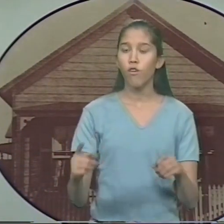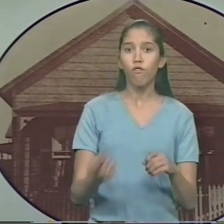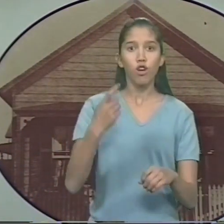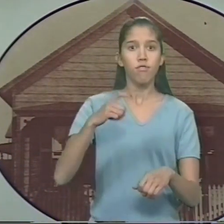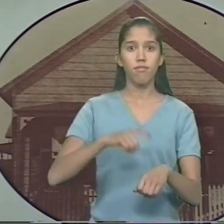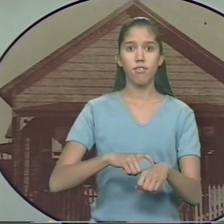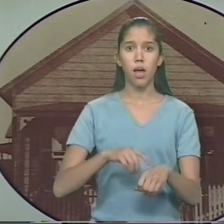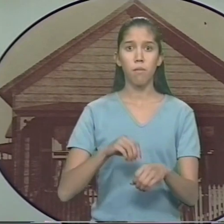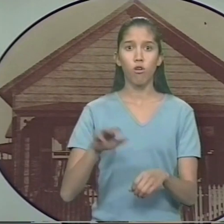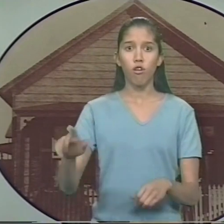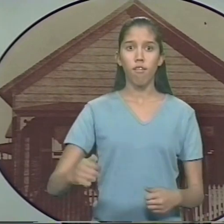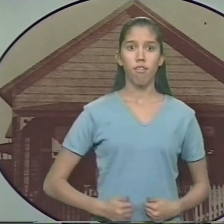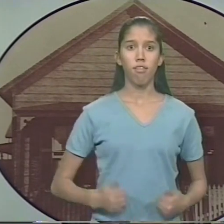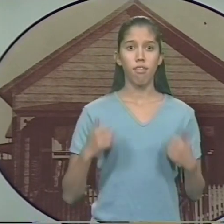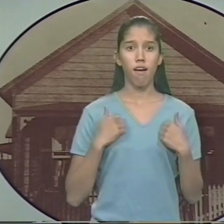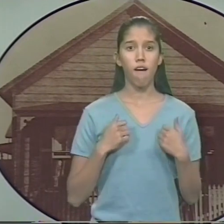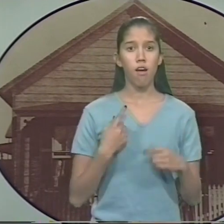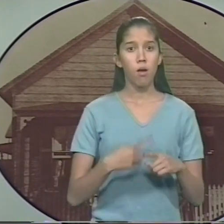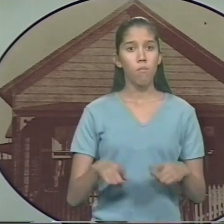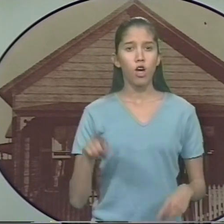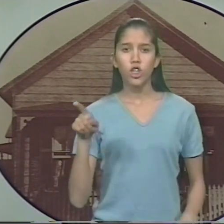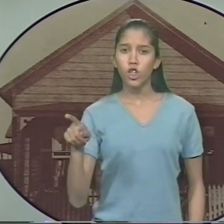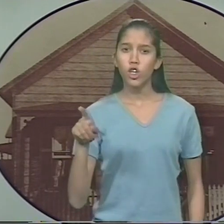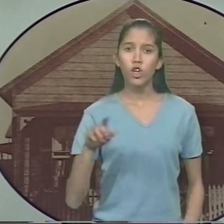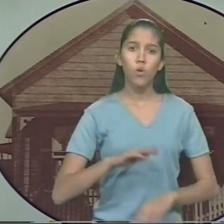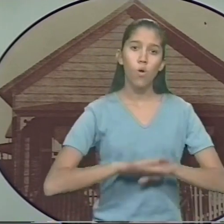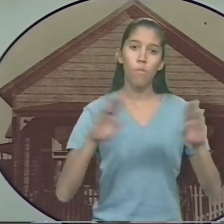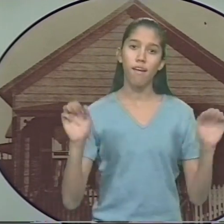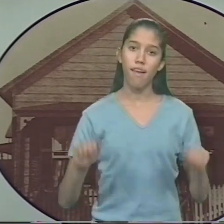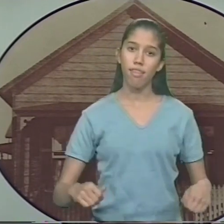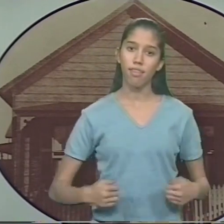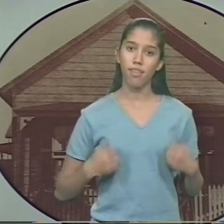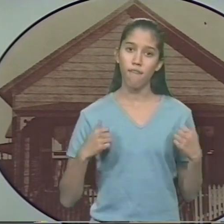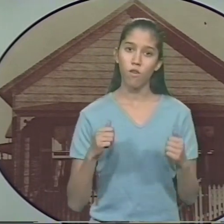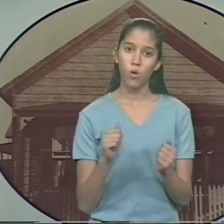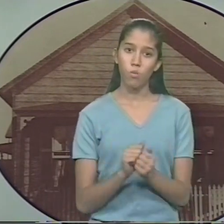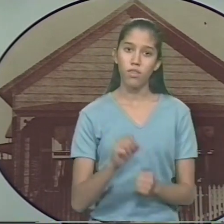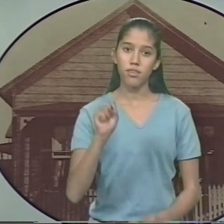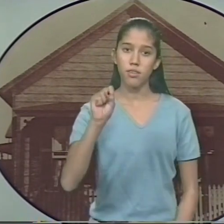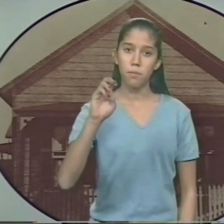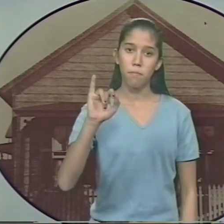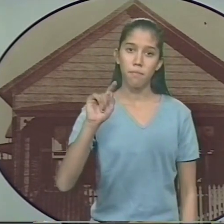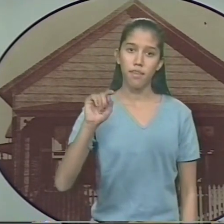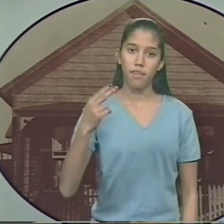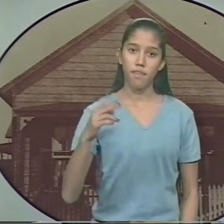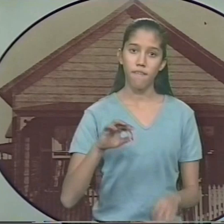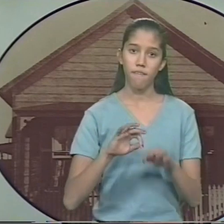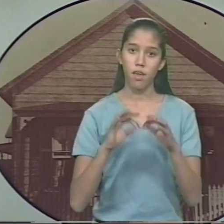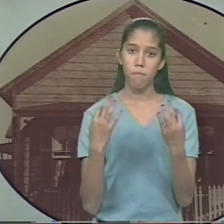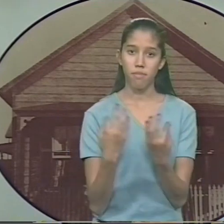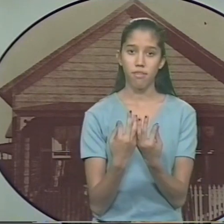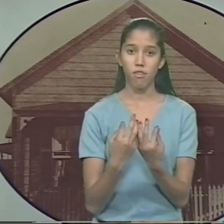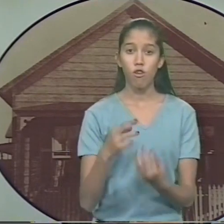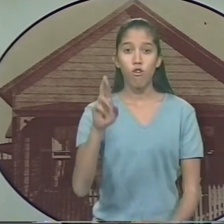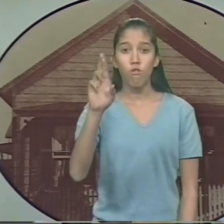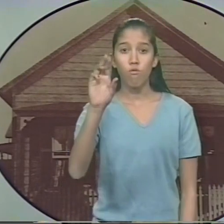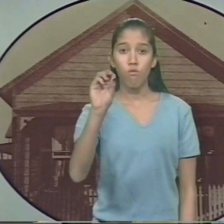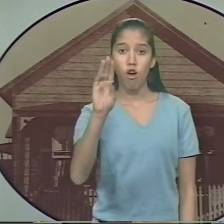Biddy was free for the first time in her life, but she and her children could no longer live with the Smith family. So Robert